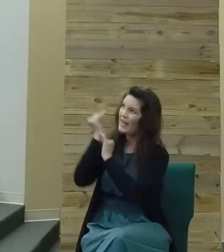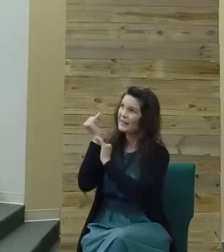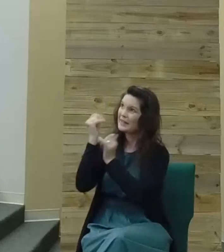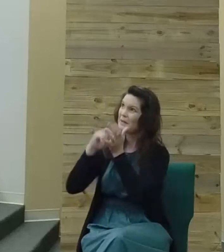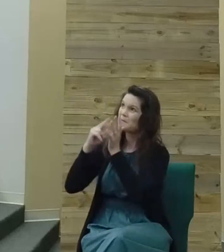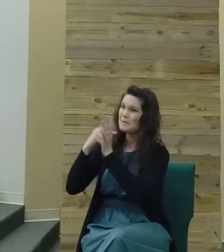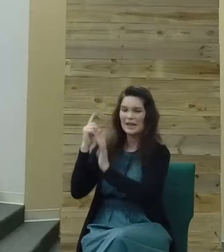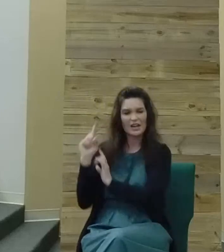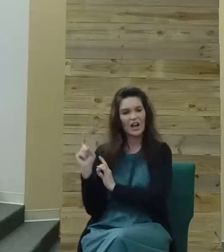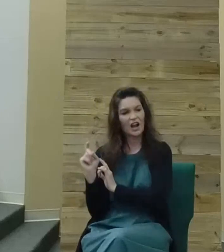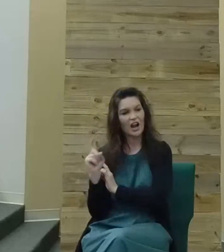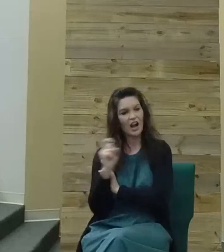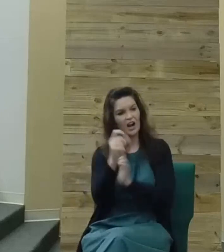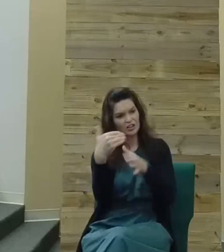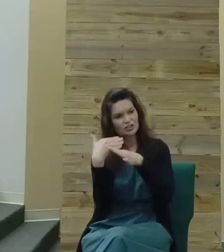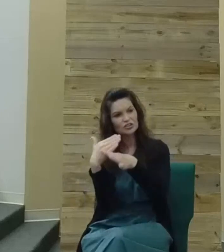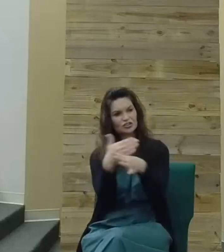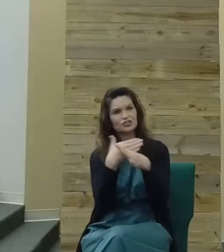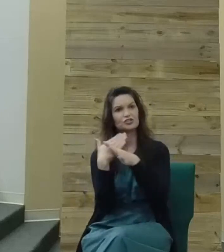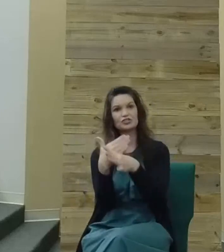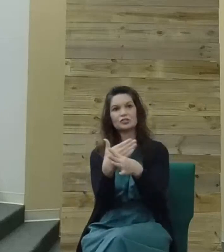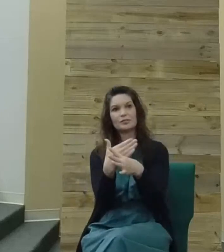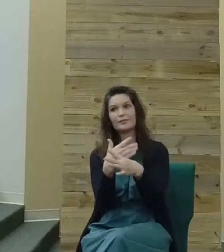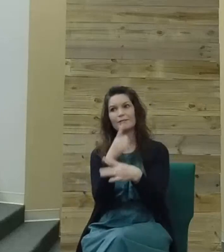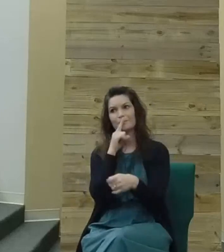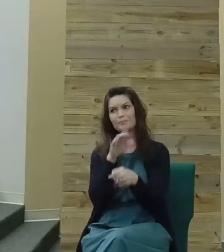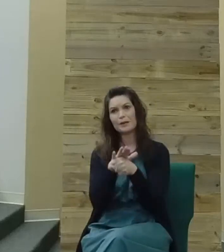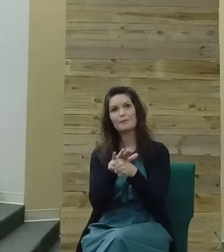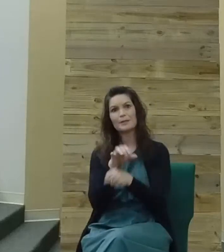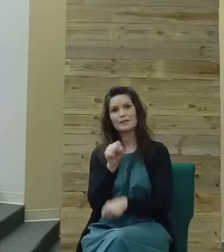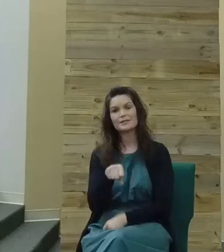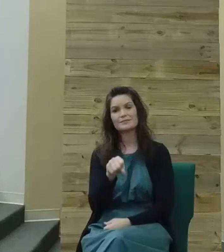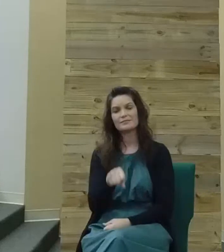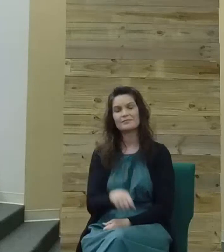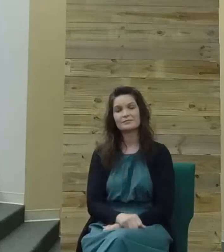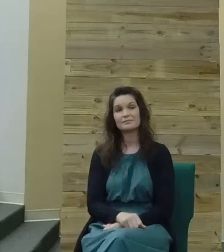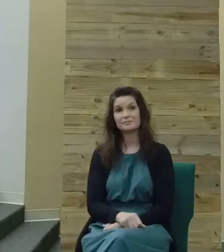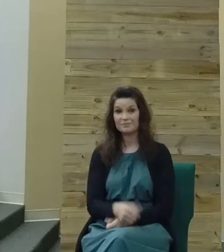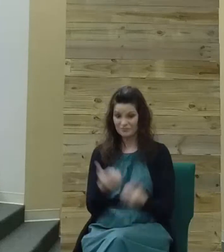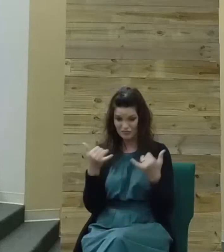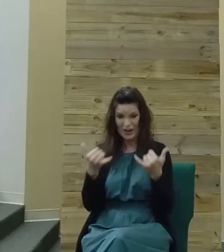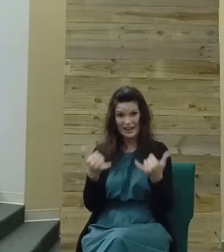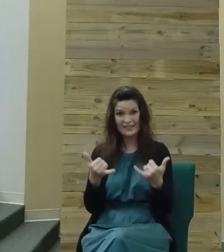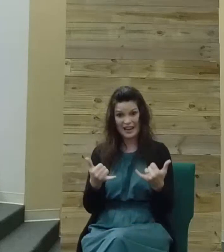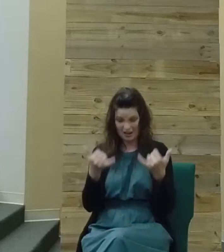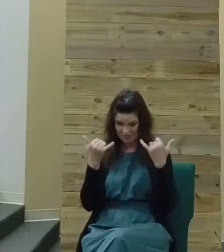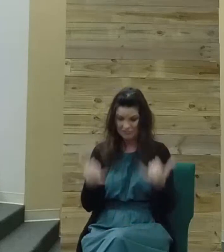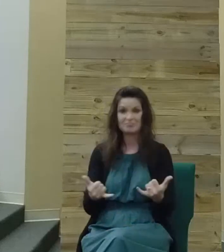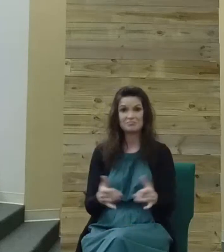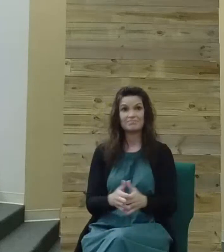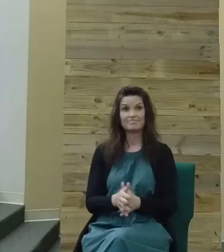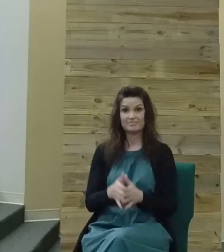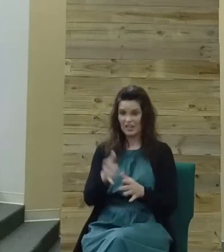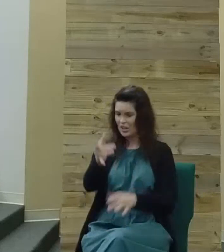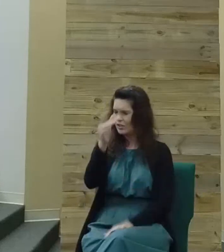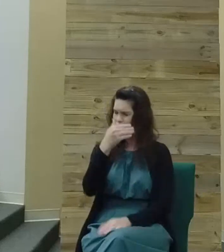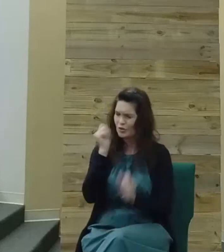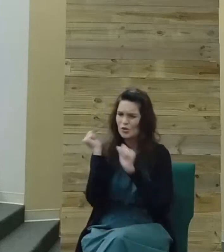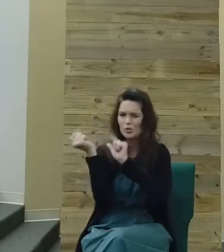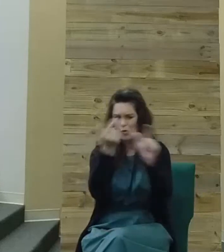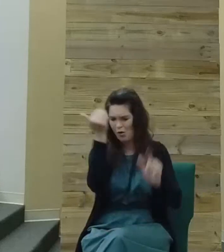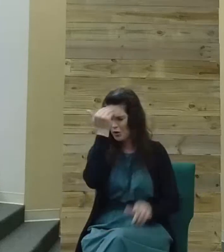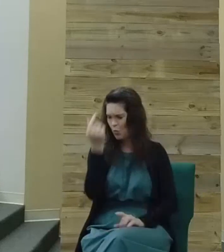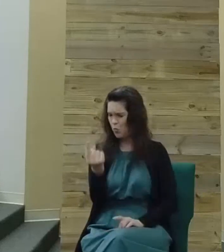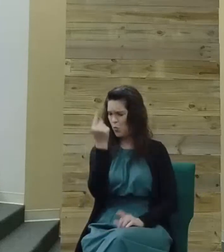for Christ who must take the message of reconciliation. Would you commit to doing that this week? Right now, I want you to think of one person. You all